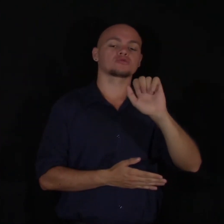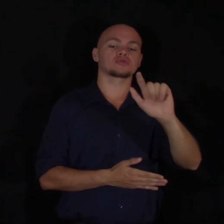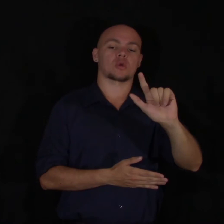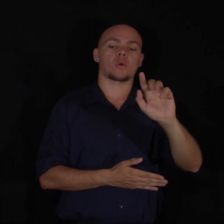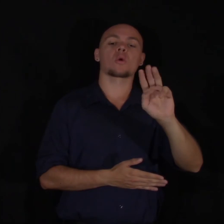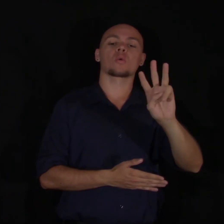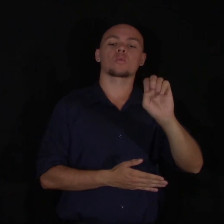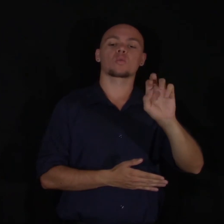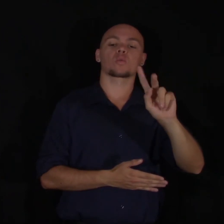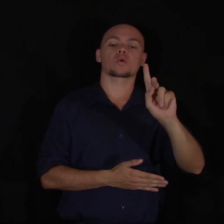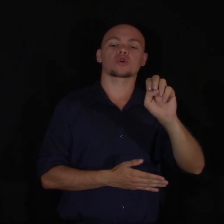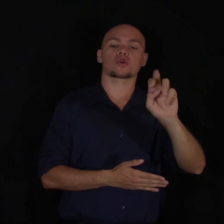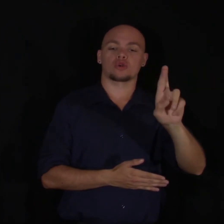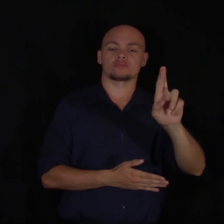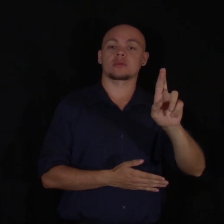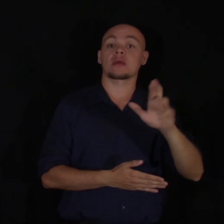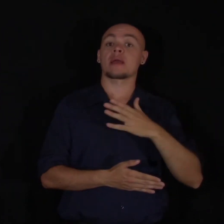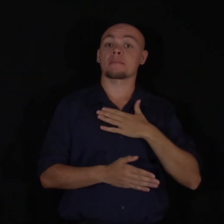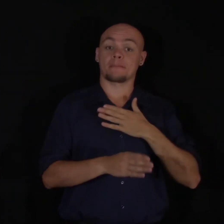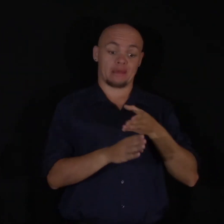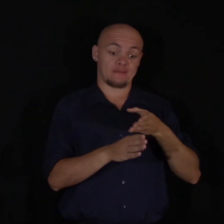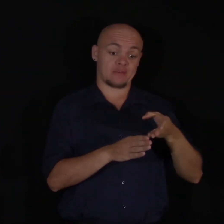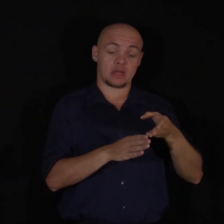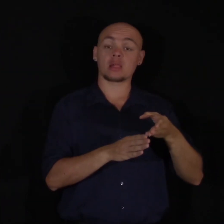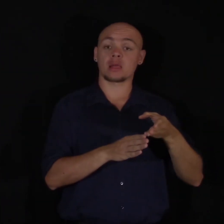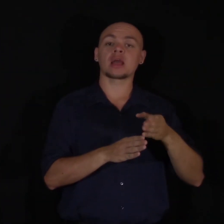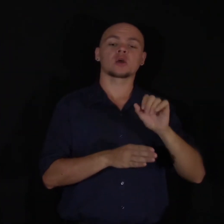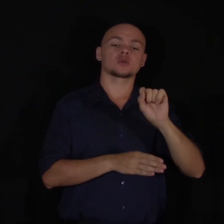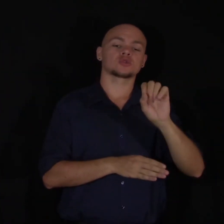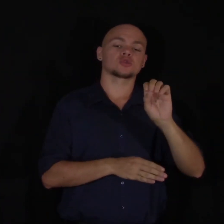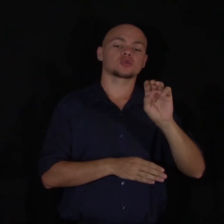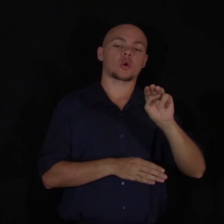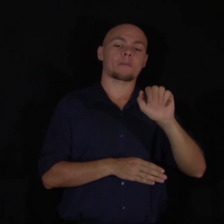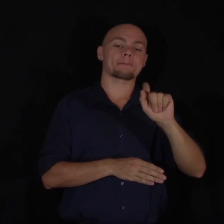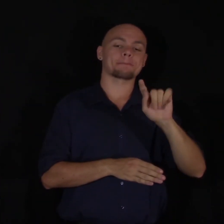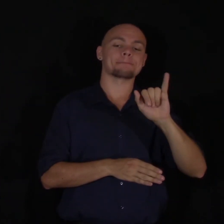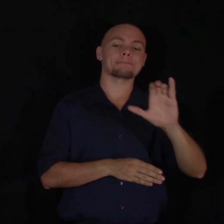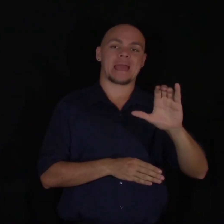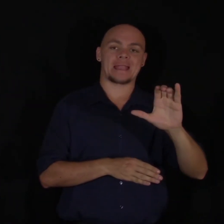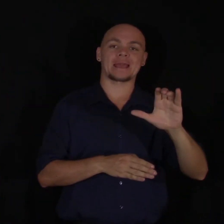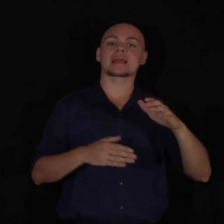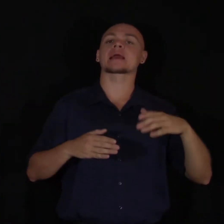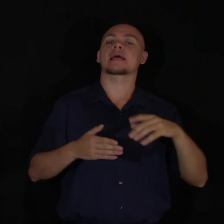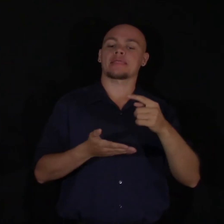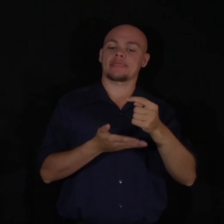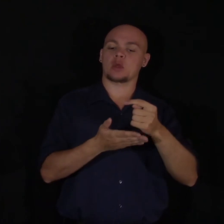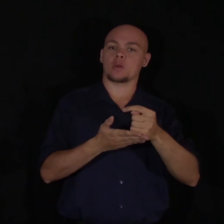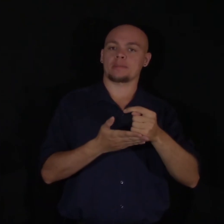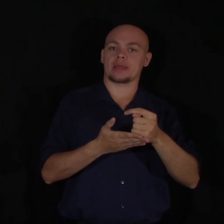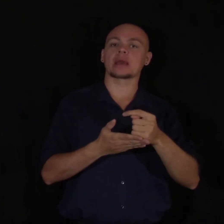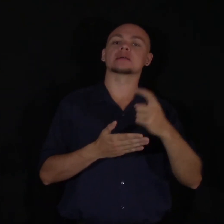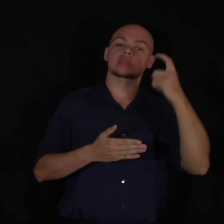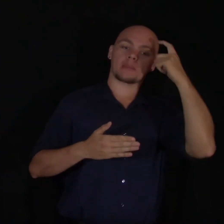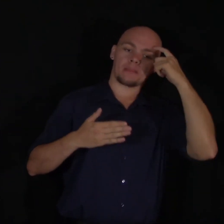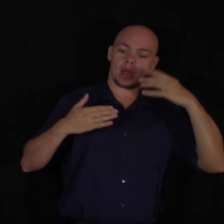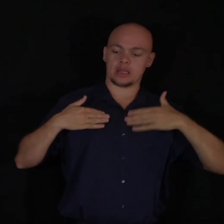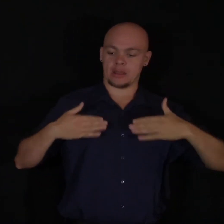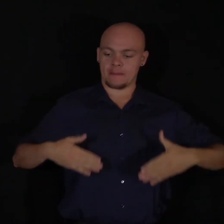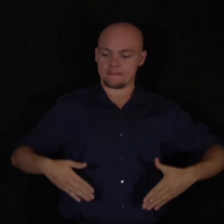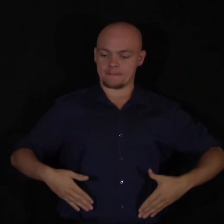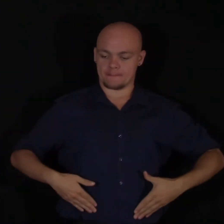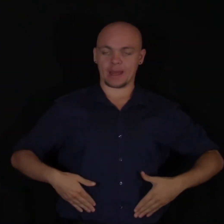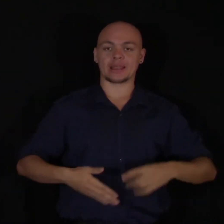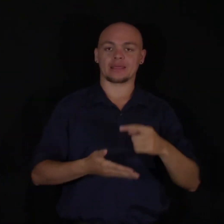somatic therapy, which is body-mind psychotherapy. And basically what it is, it's the belief that we not only